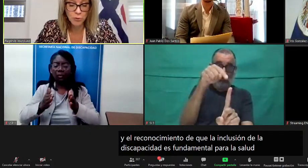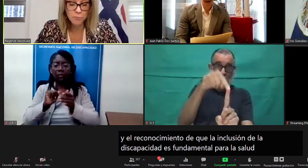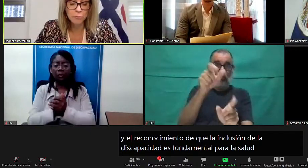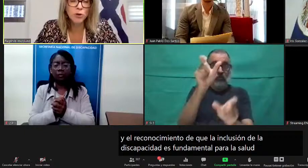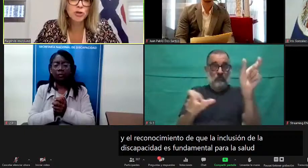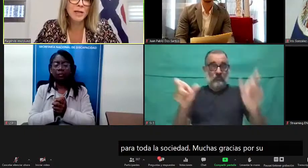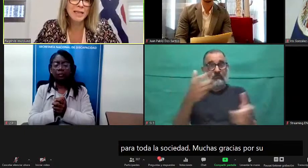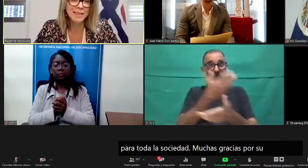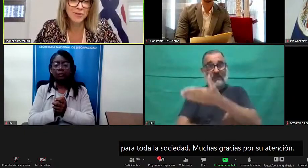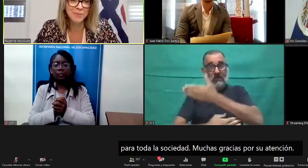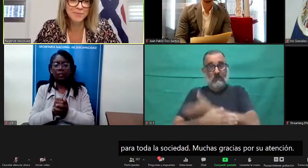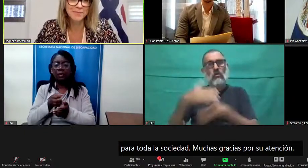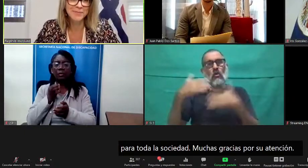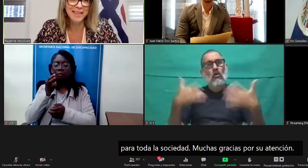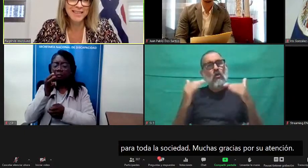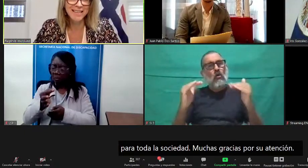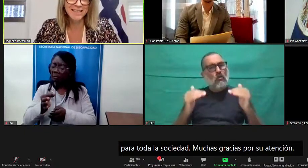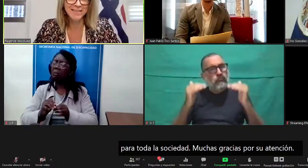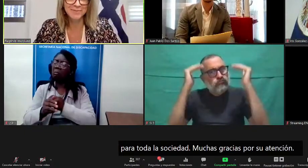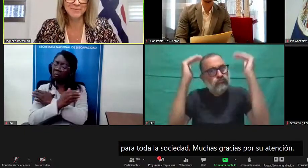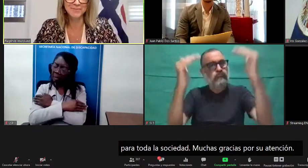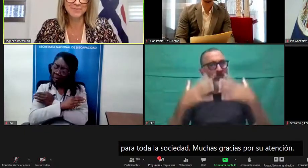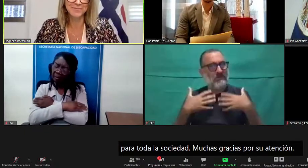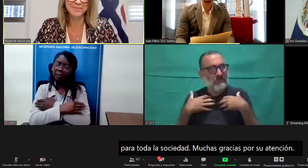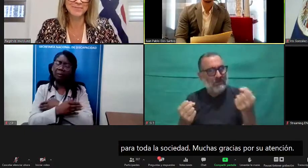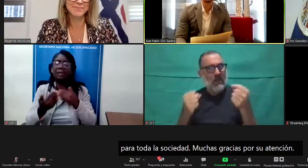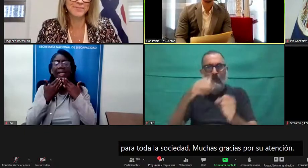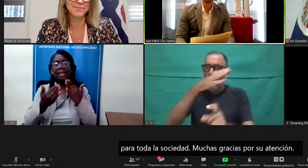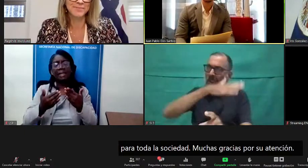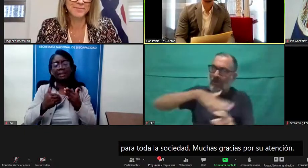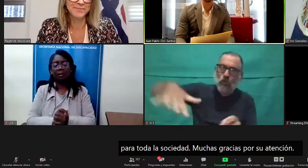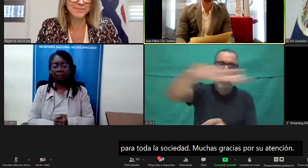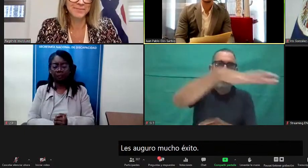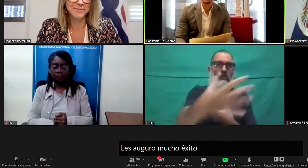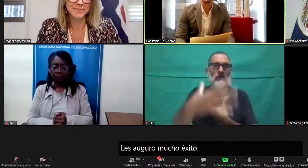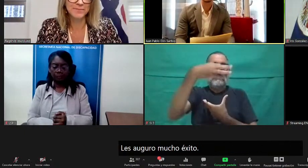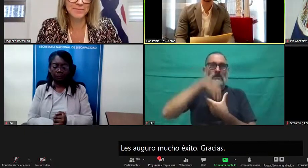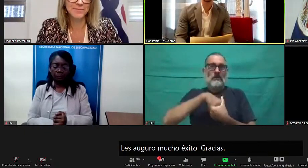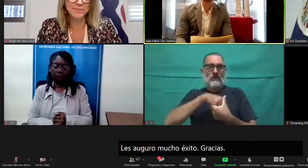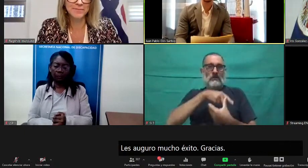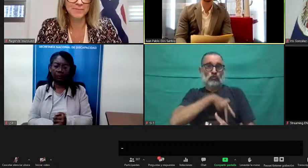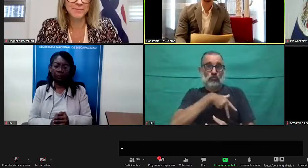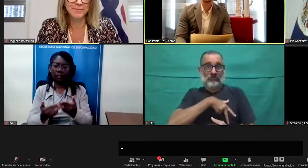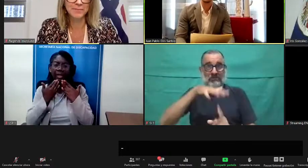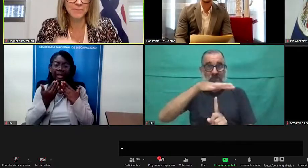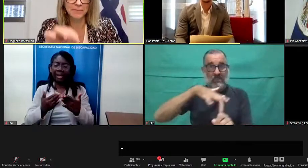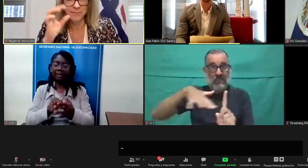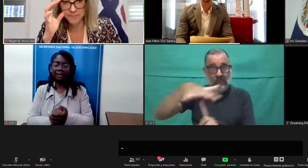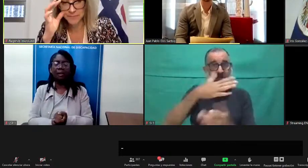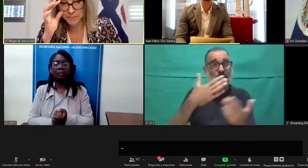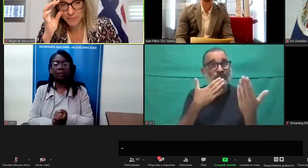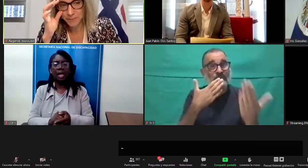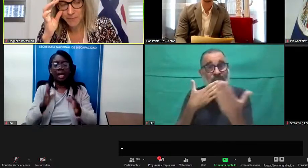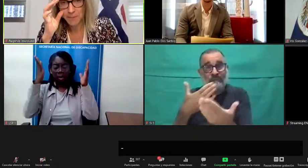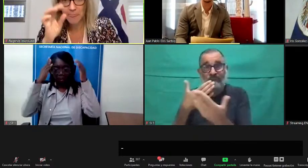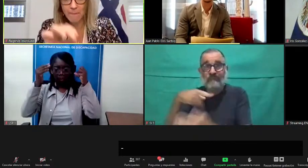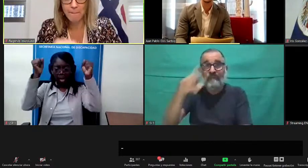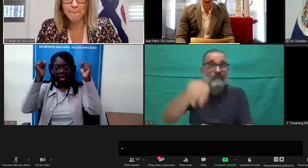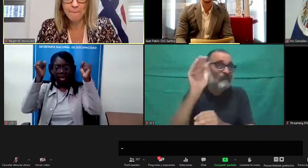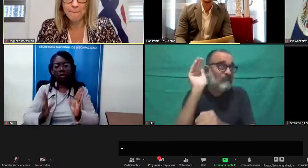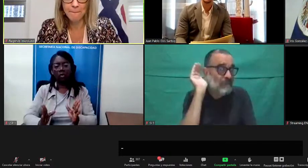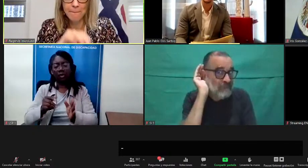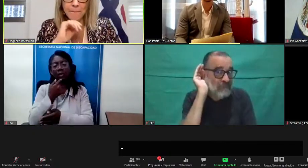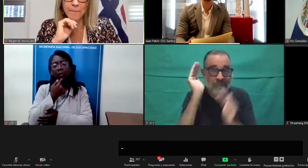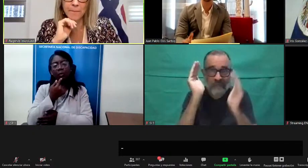everyone thank you for your attention and i wish you great success thank you very much